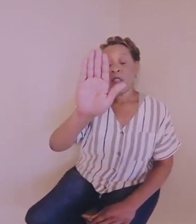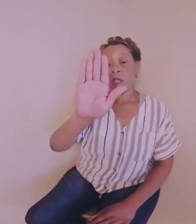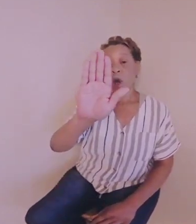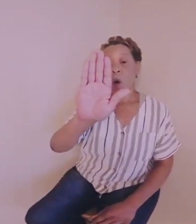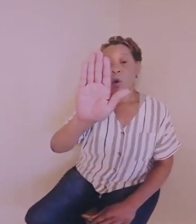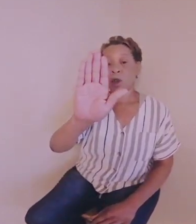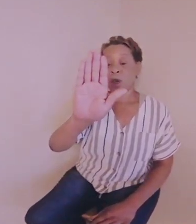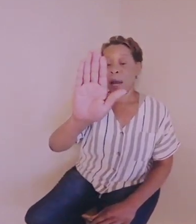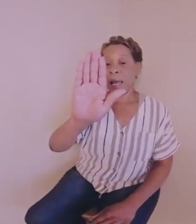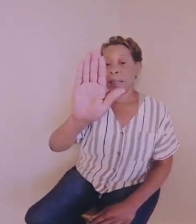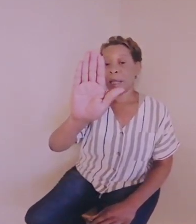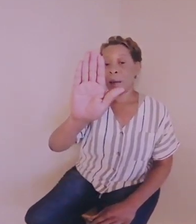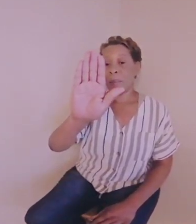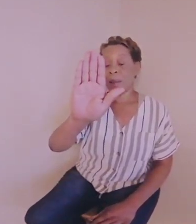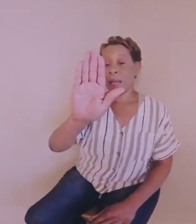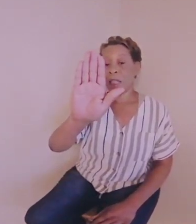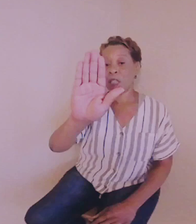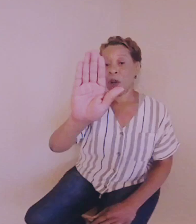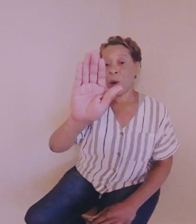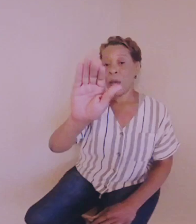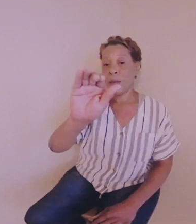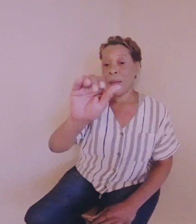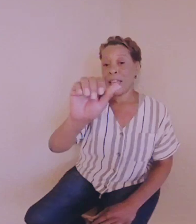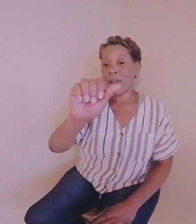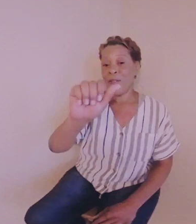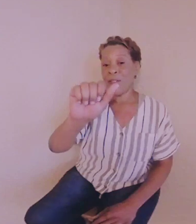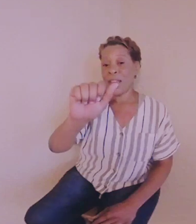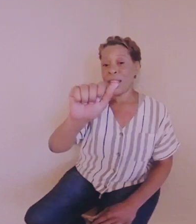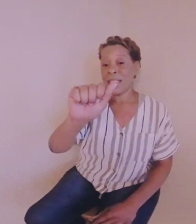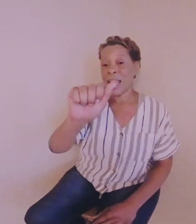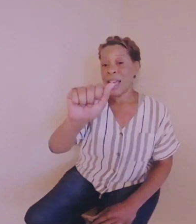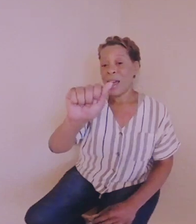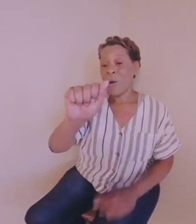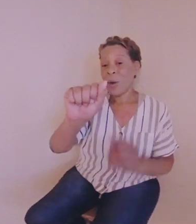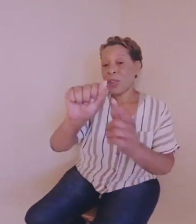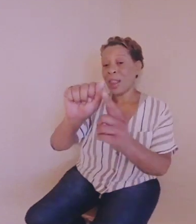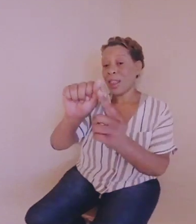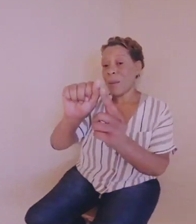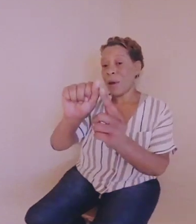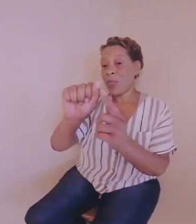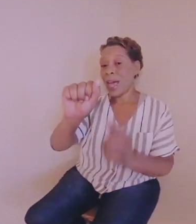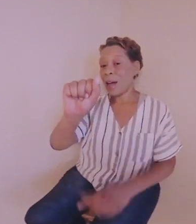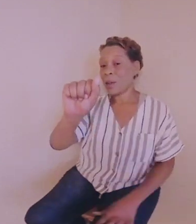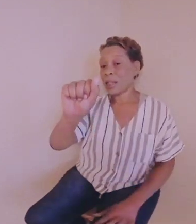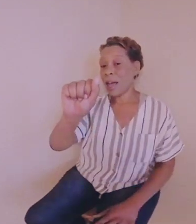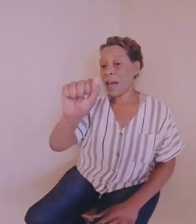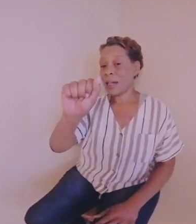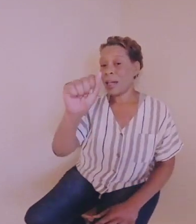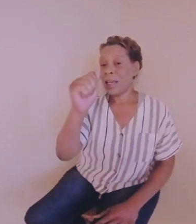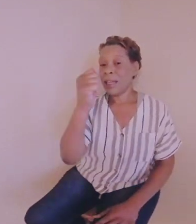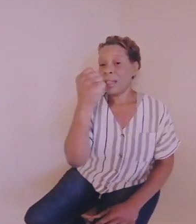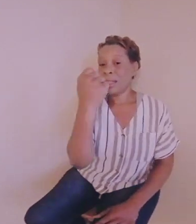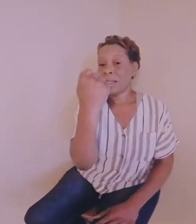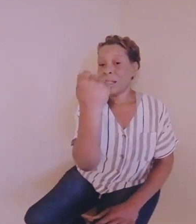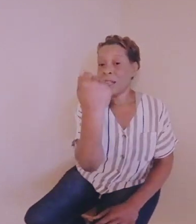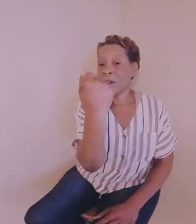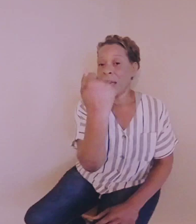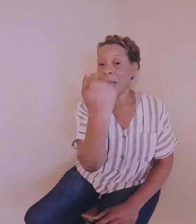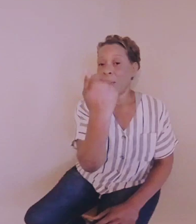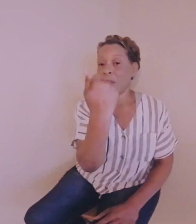just hold your hand up like so and make a fist with the thumb on the outside, this is the letter A. I'm gonna